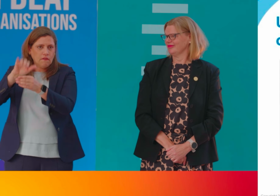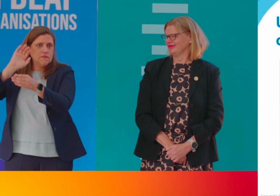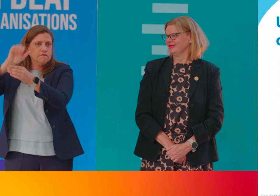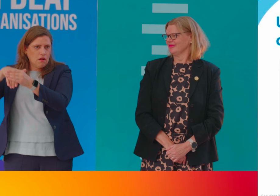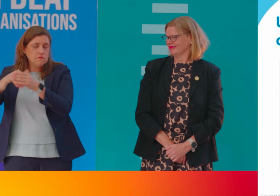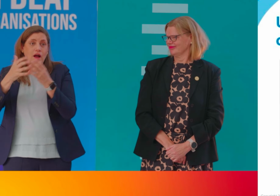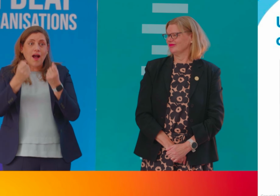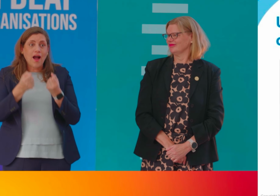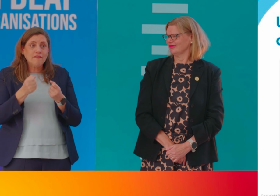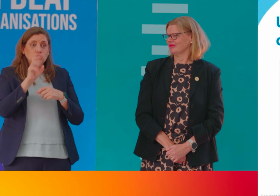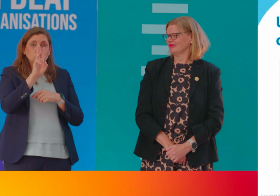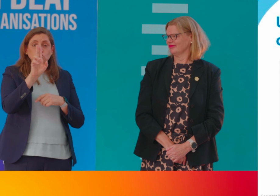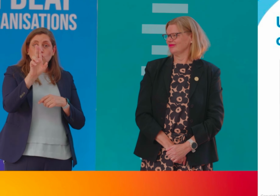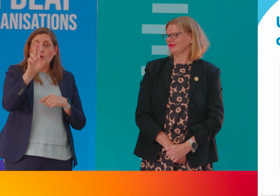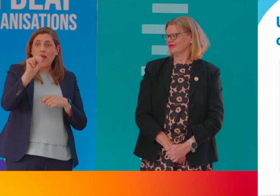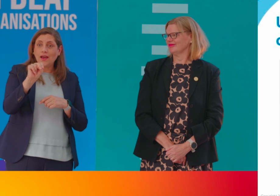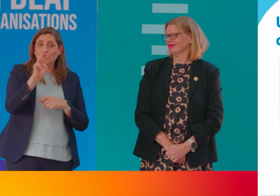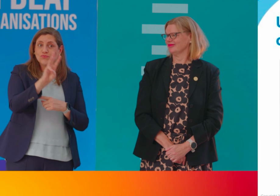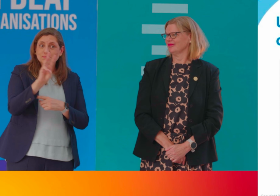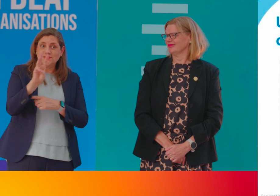were involved.